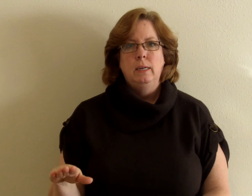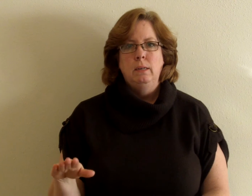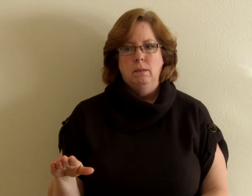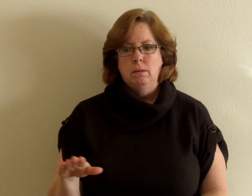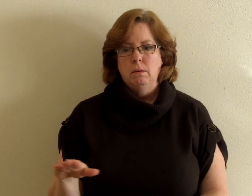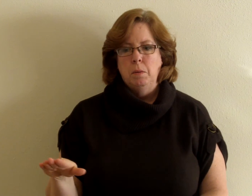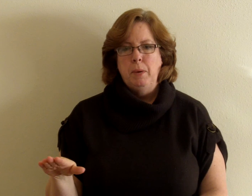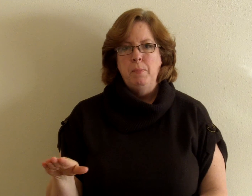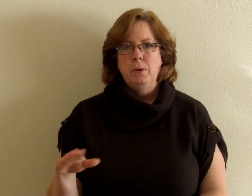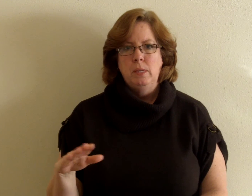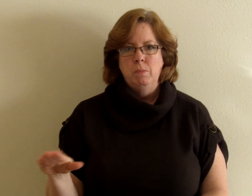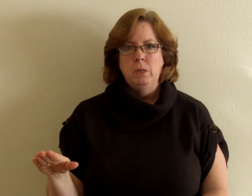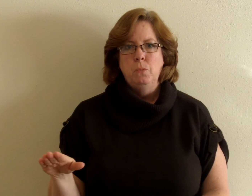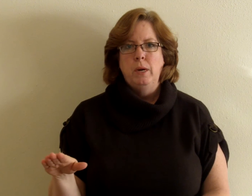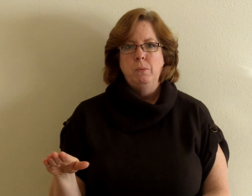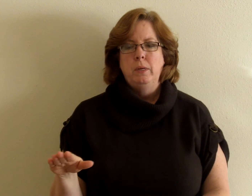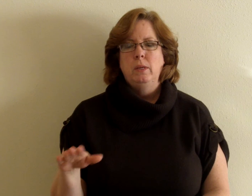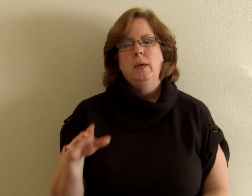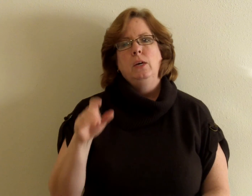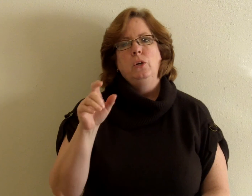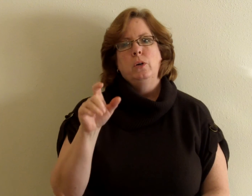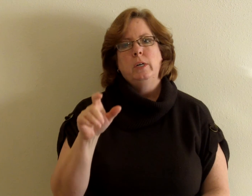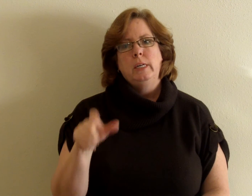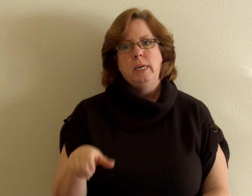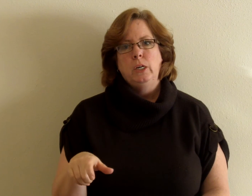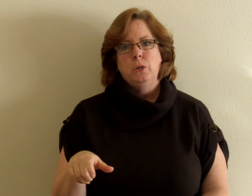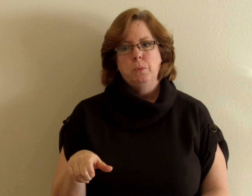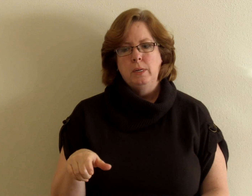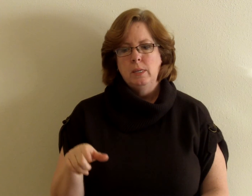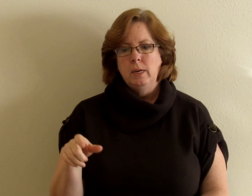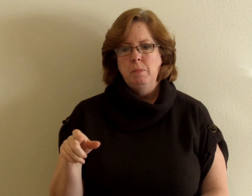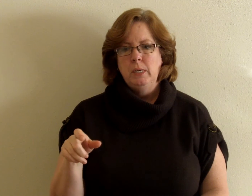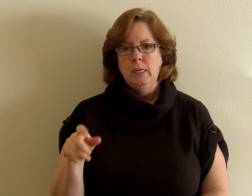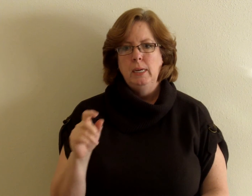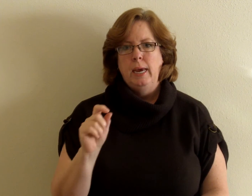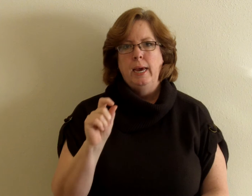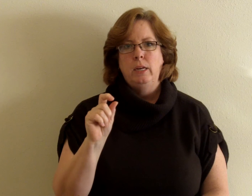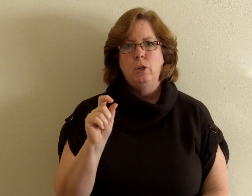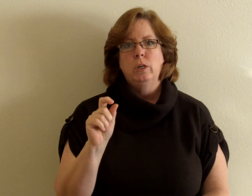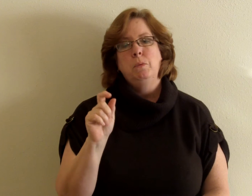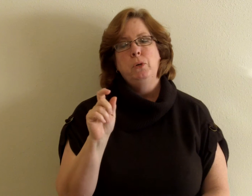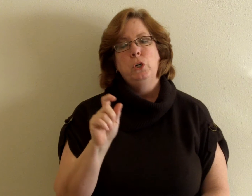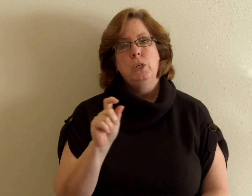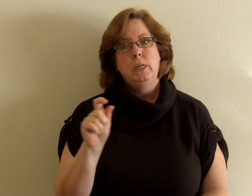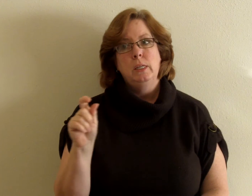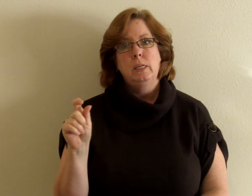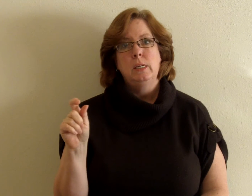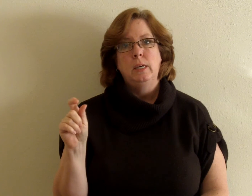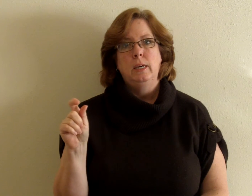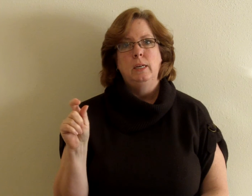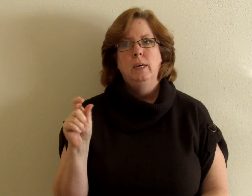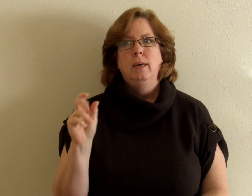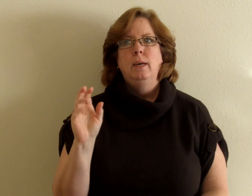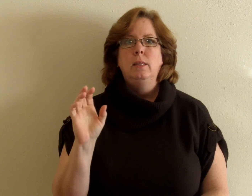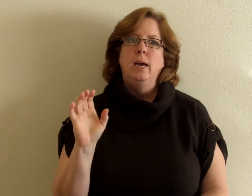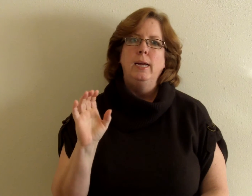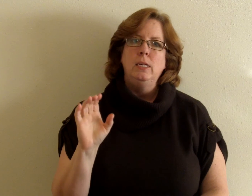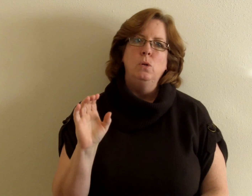Get paper and something to write with. You're going to take your written assignment and you're going to put your sentences in the ideal